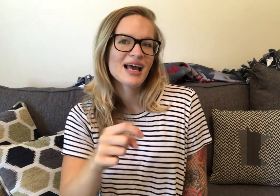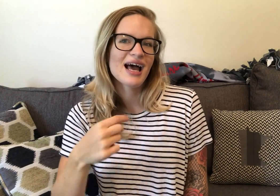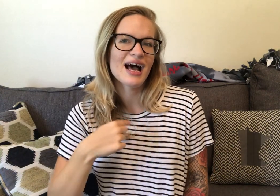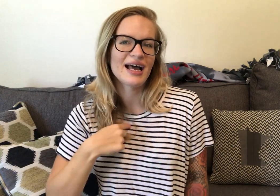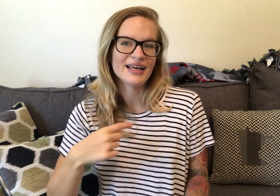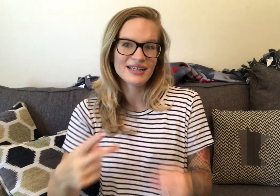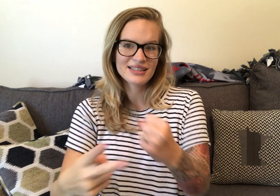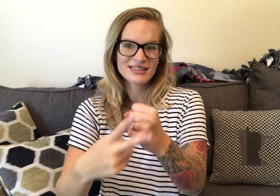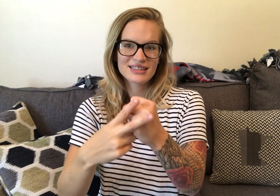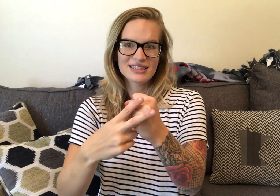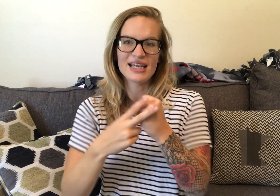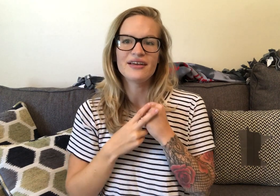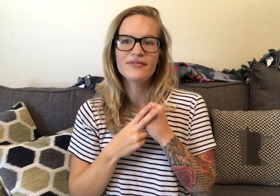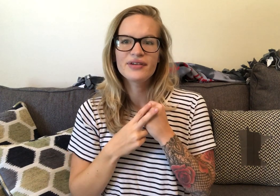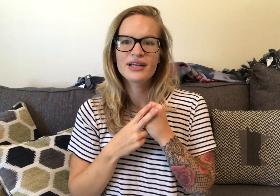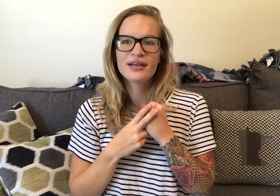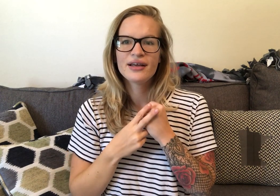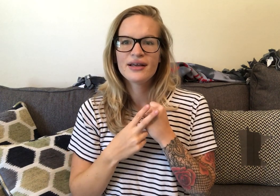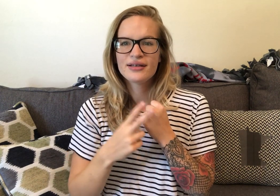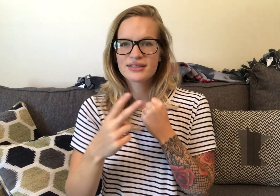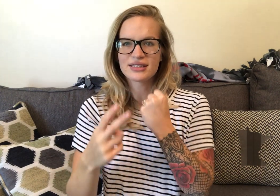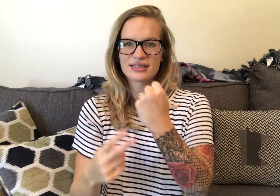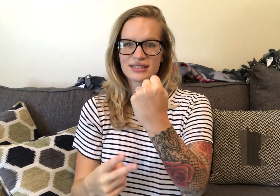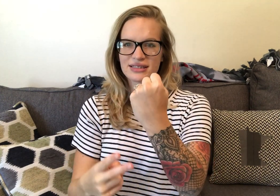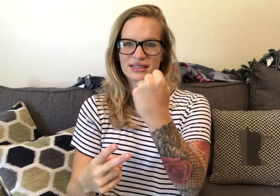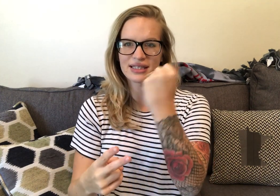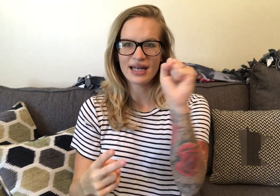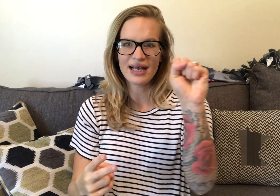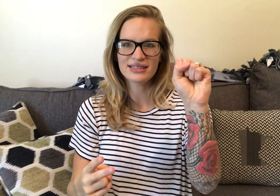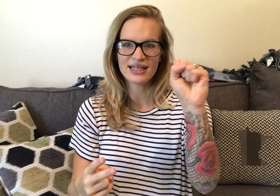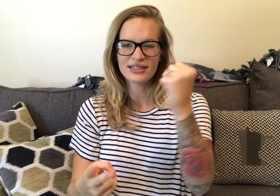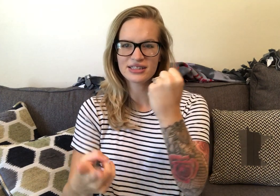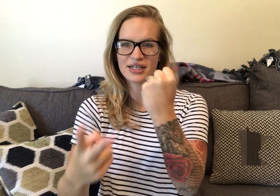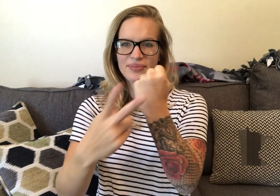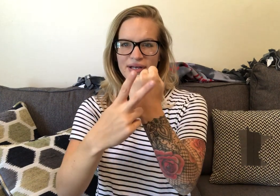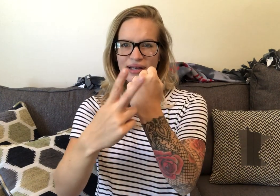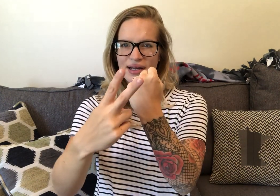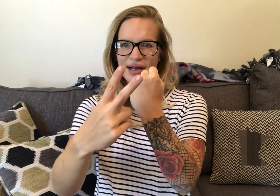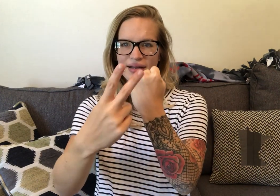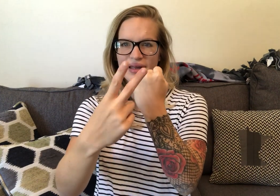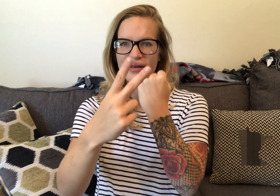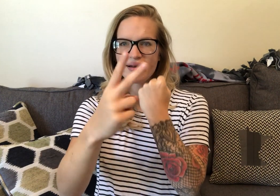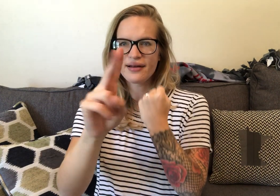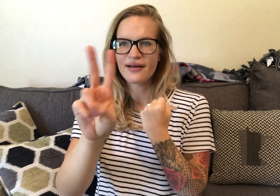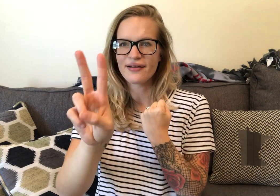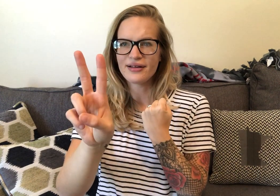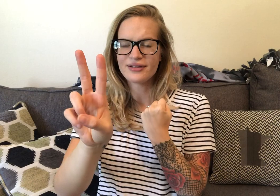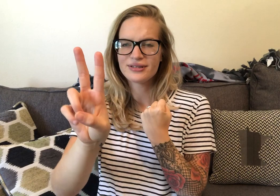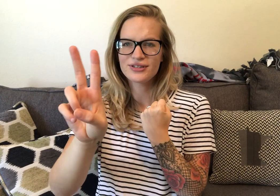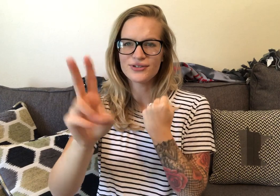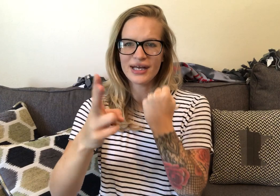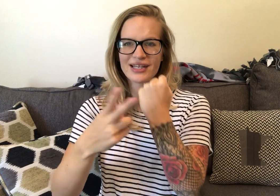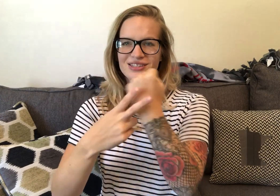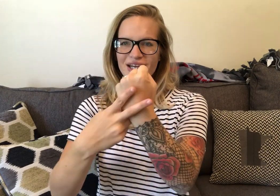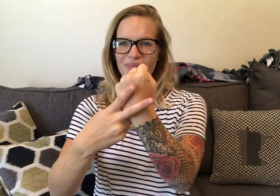I saved. So this is an S hand shape. And then a two hand shape.